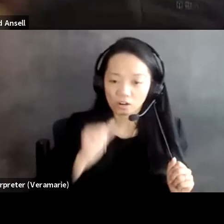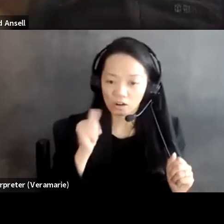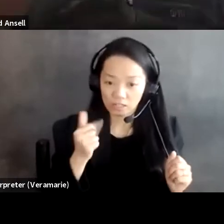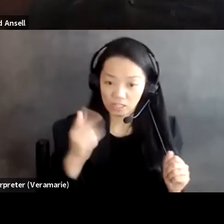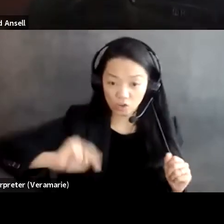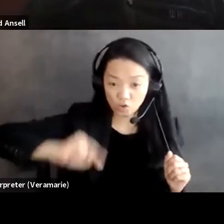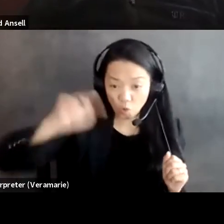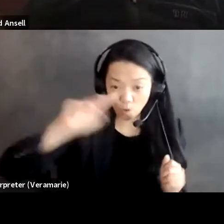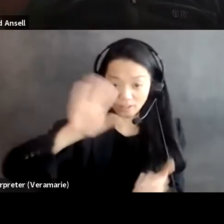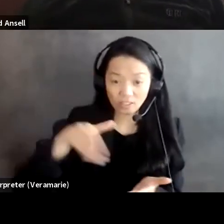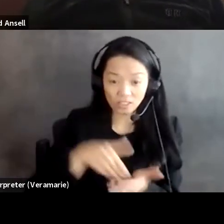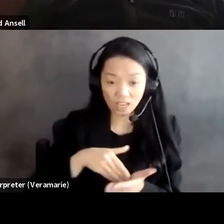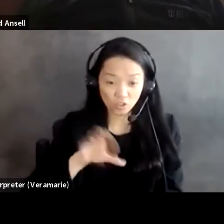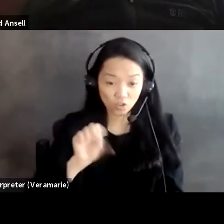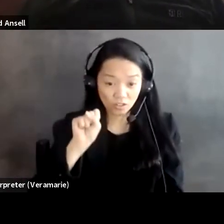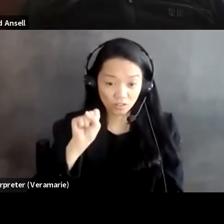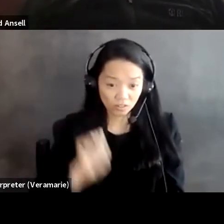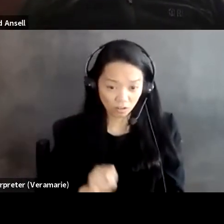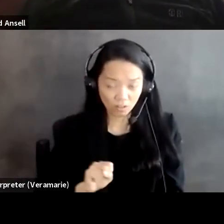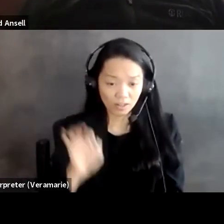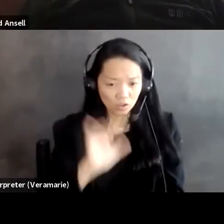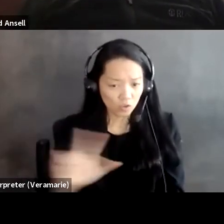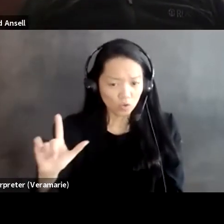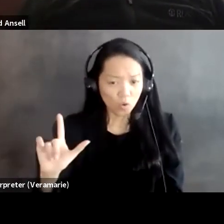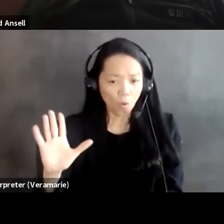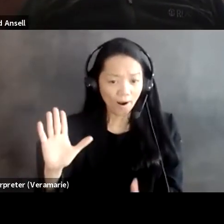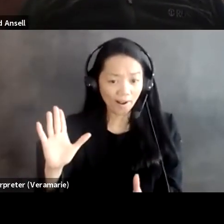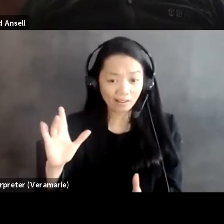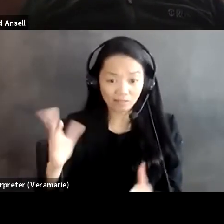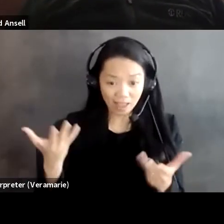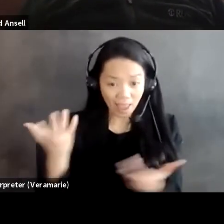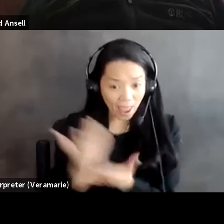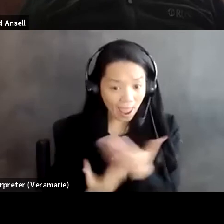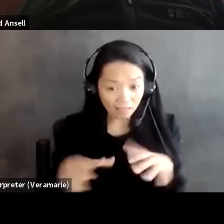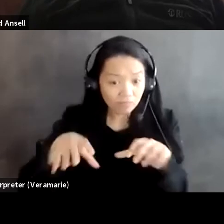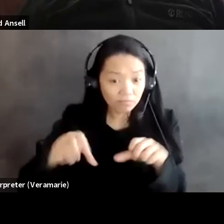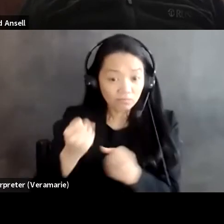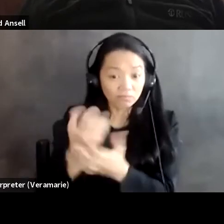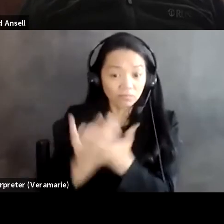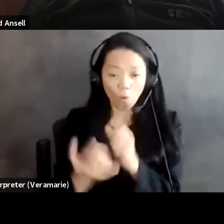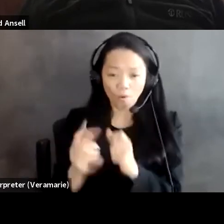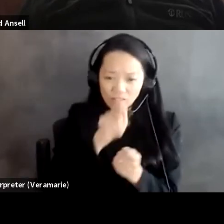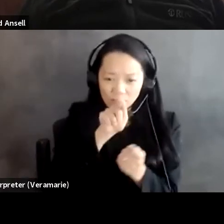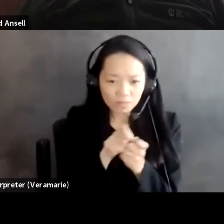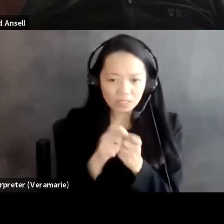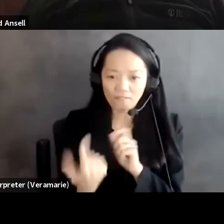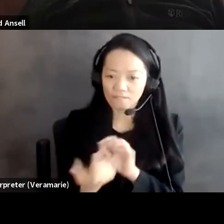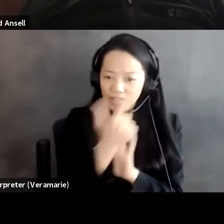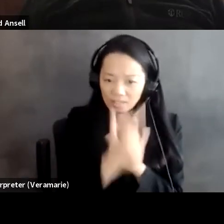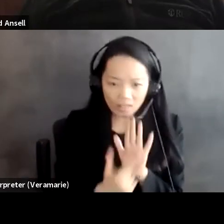northern, central, and downstate Illinois? Is it hands-on? Is there a single piece of legislation or